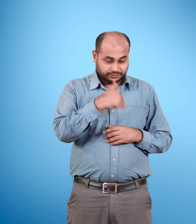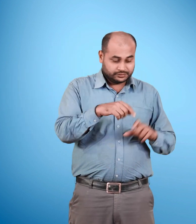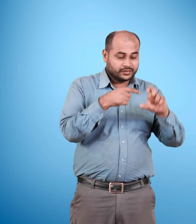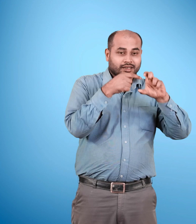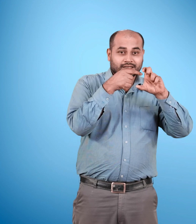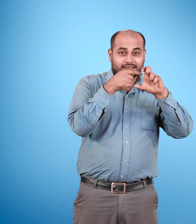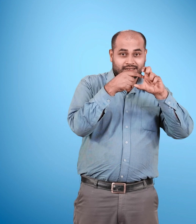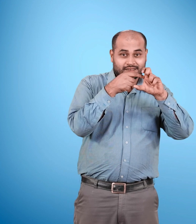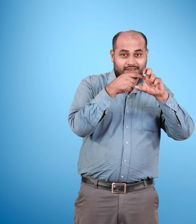E.